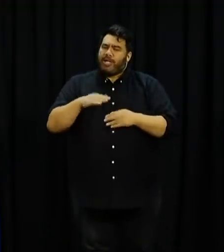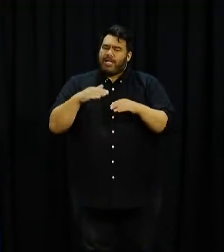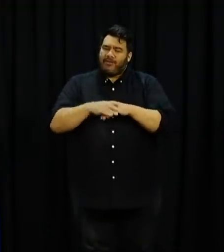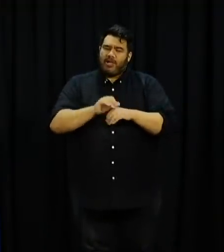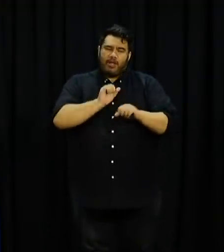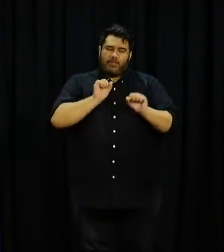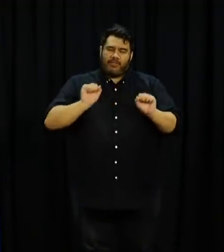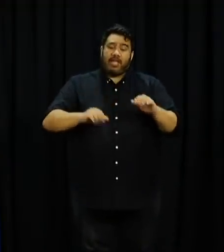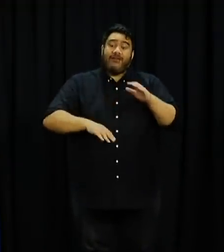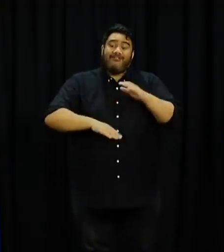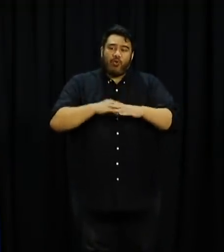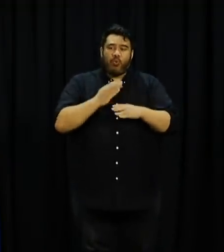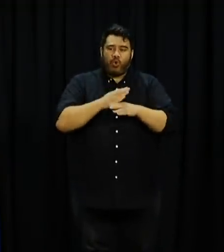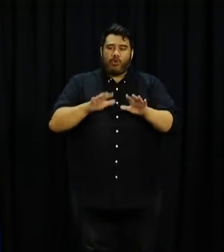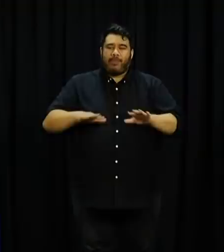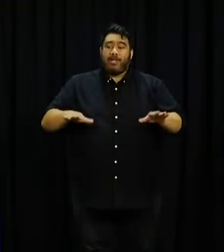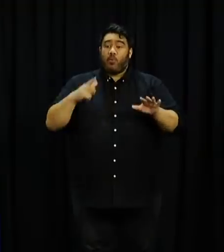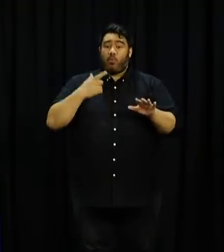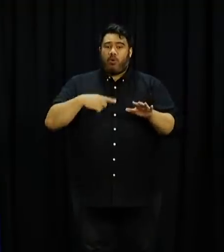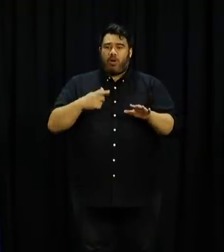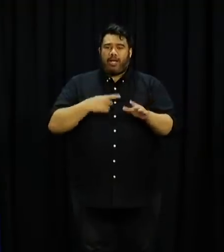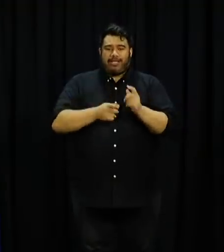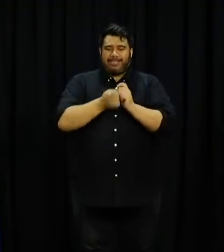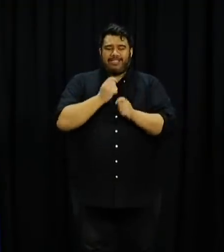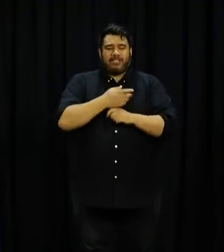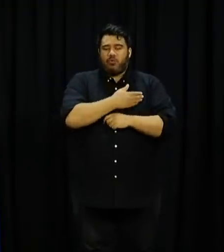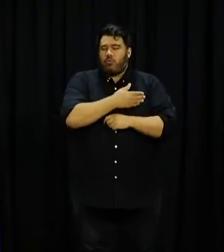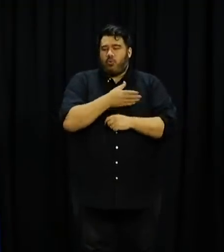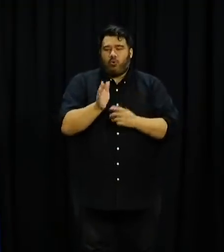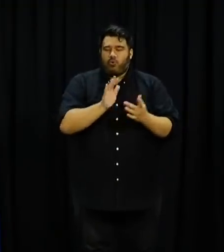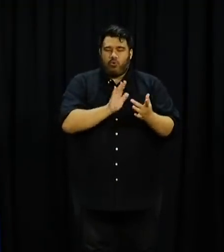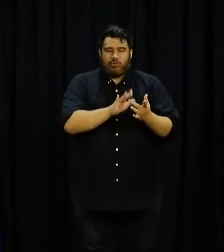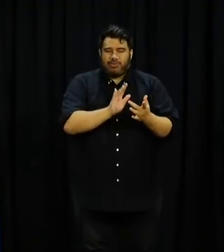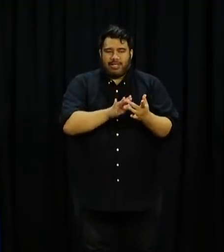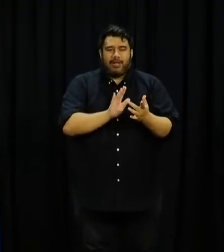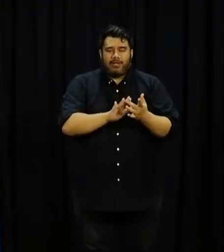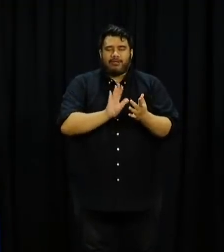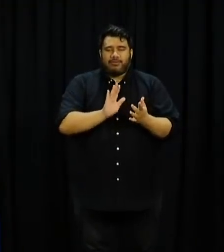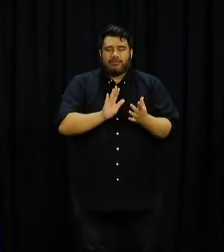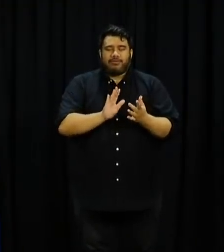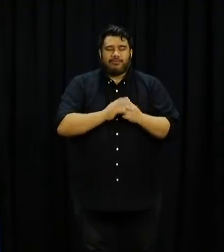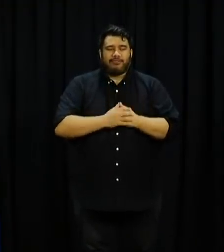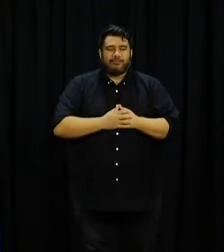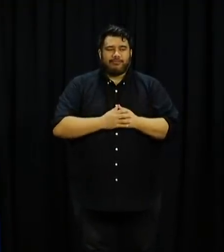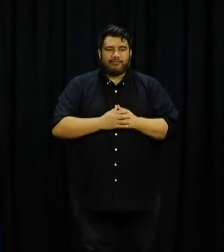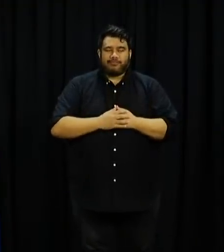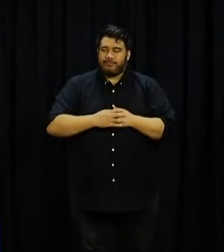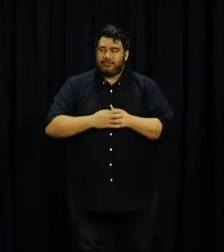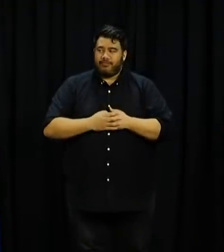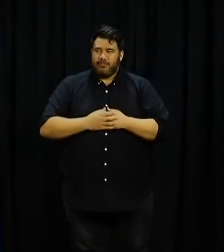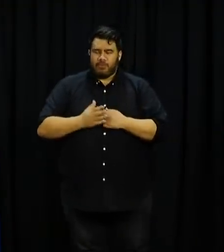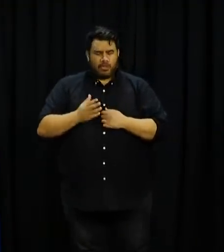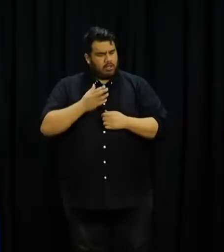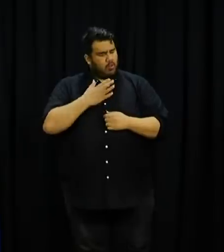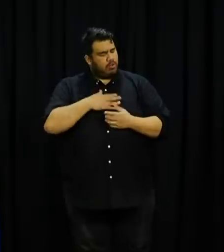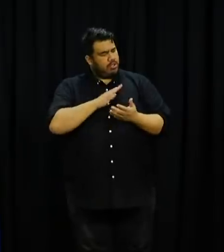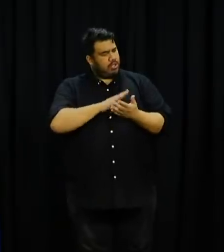our approach to testing all even casual contacts. Just to clarify, my understanding is it's